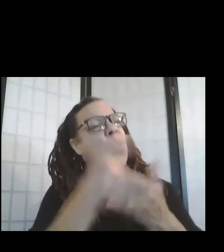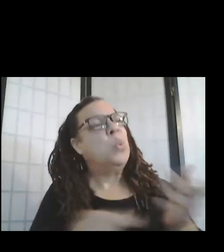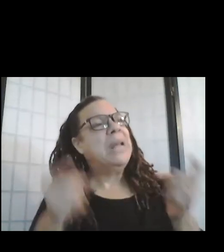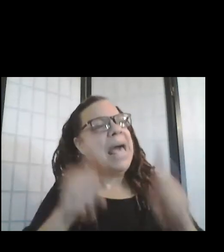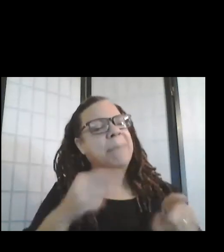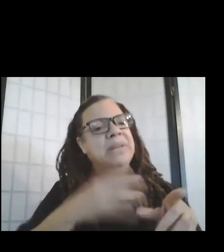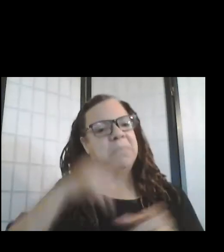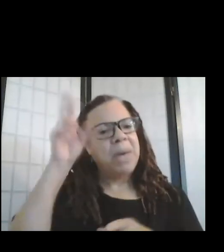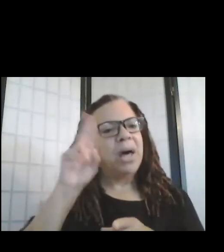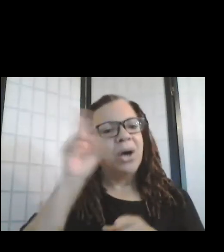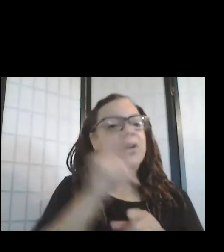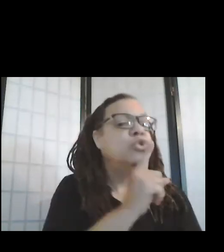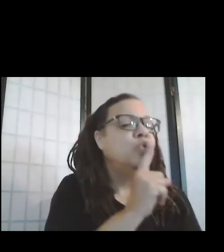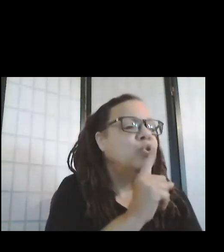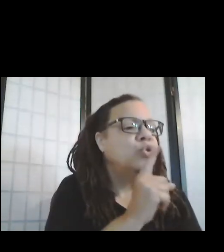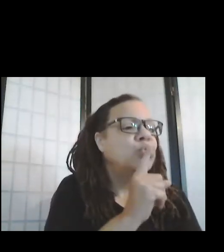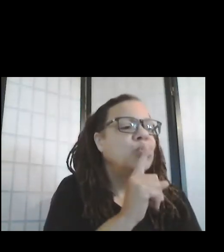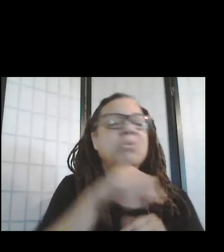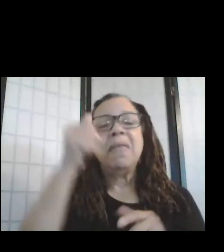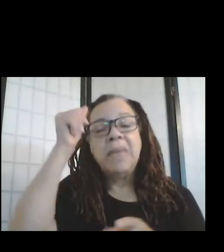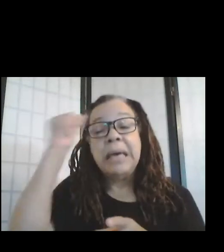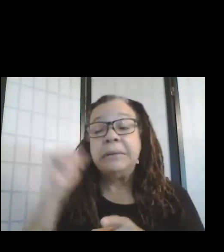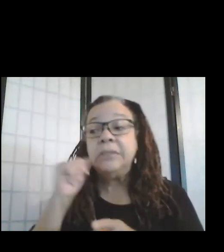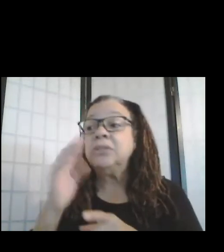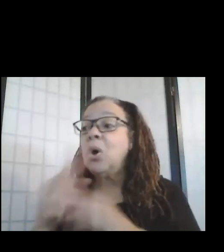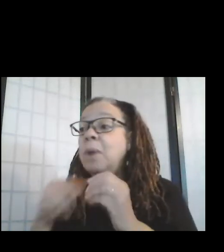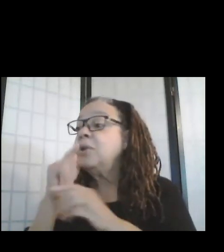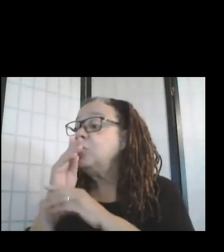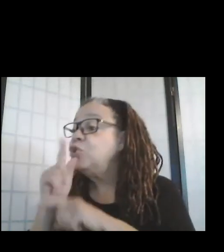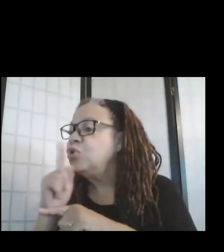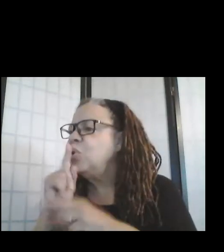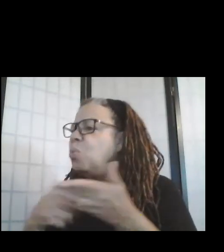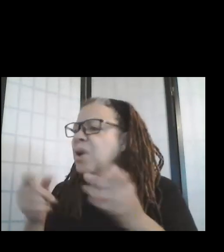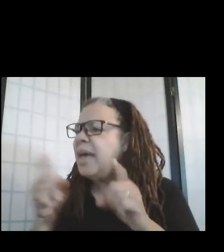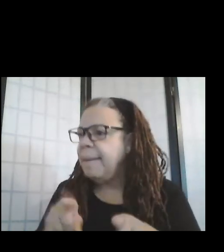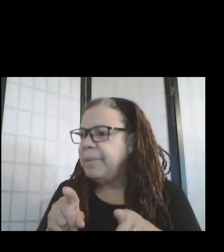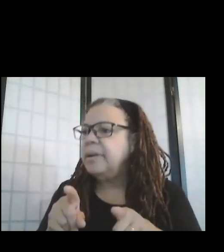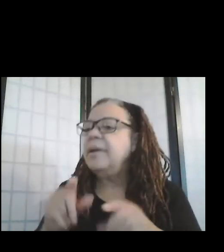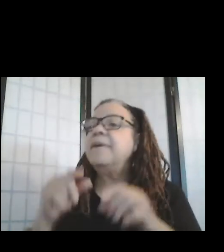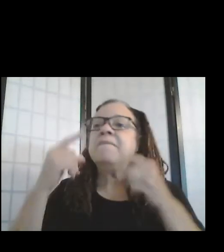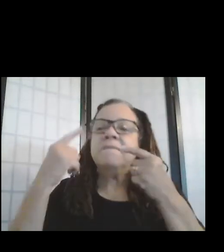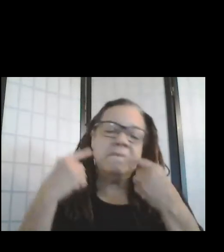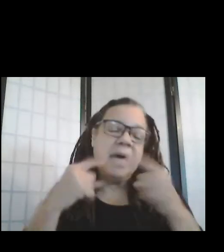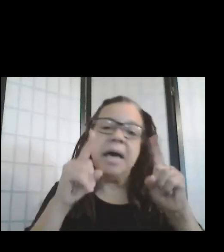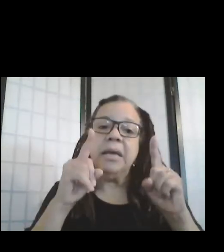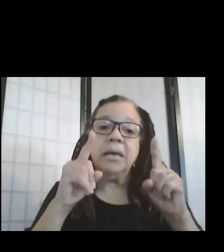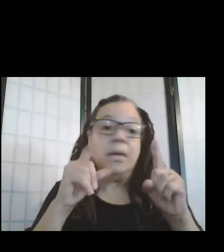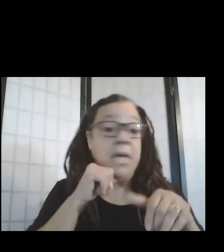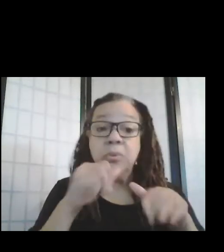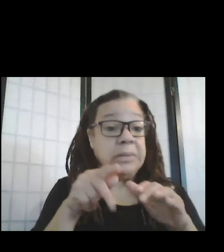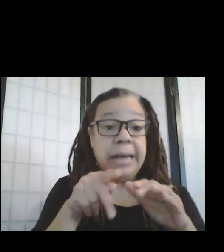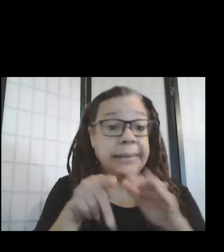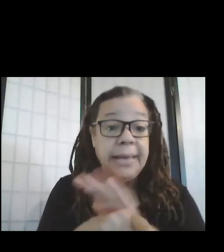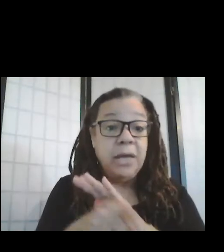in hushed tones by adult relatives. But eventually, it was revealed that he was not killed or captured